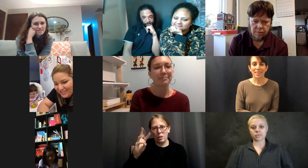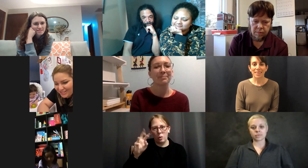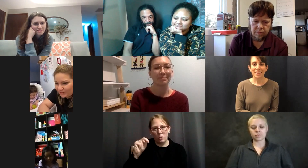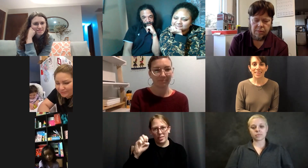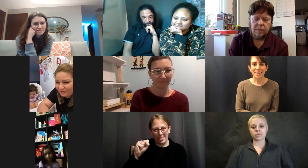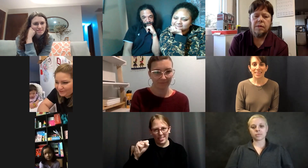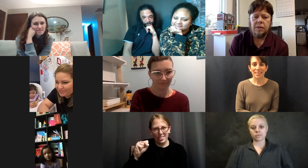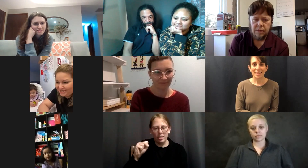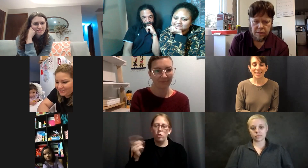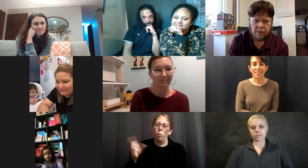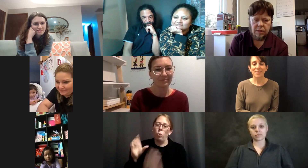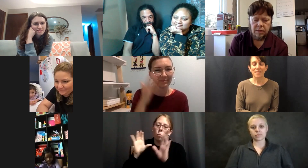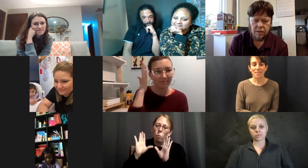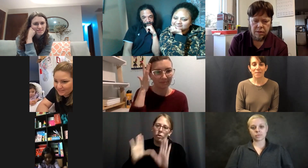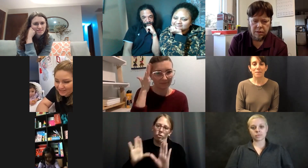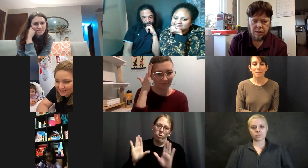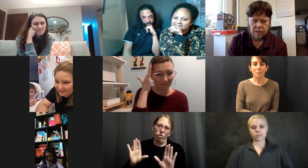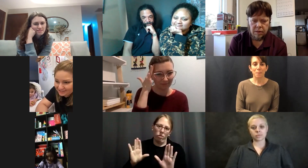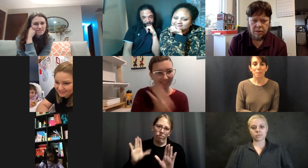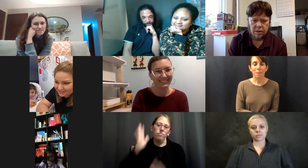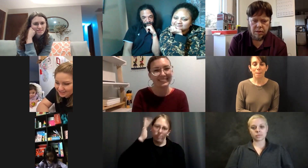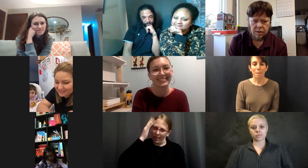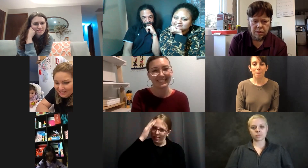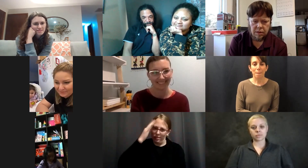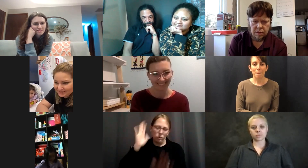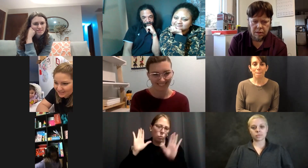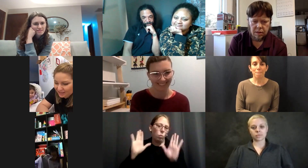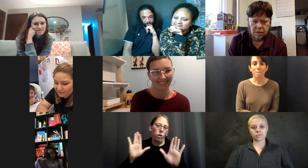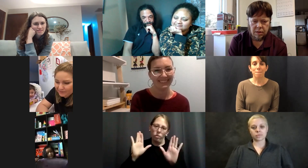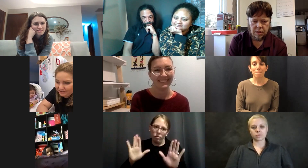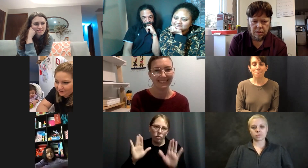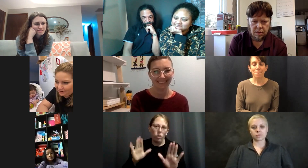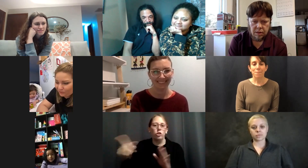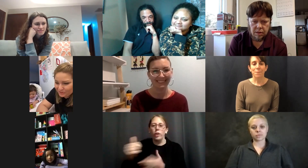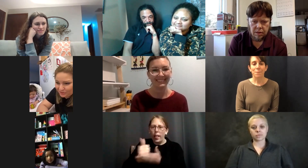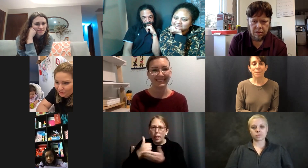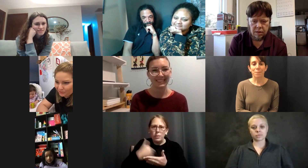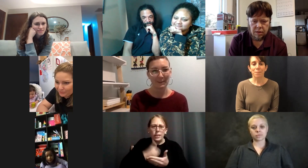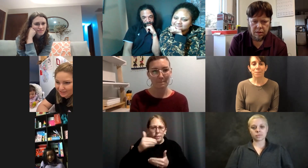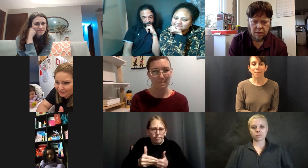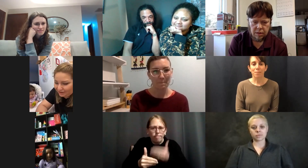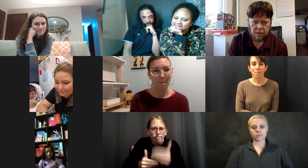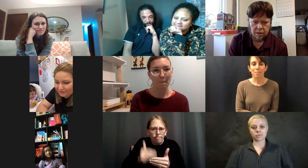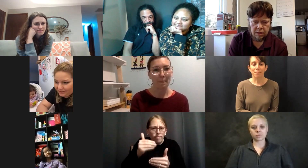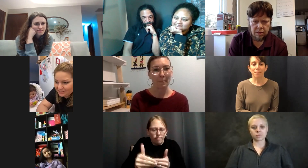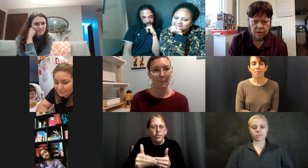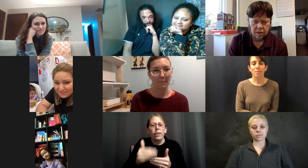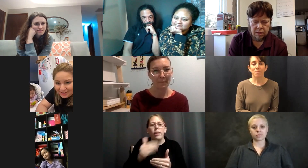and she's wonderful. She take us step by step and also with a lot